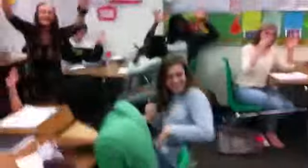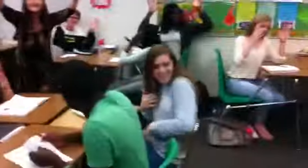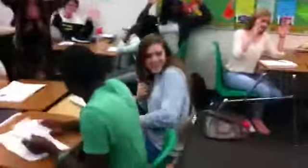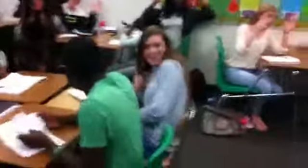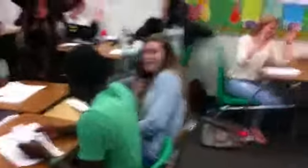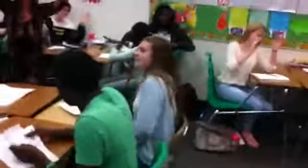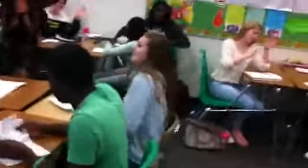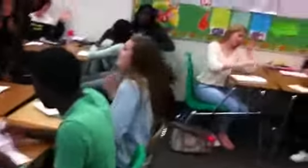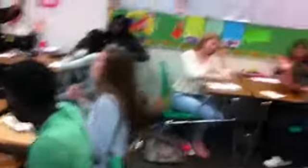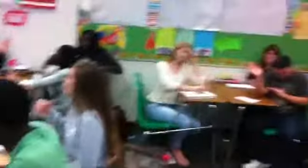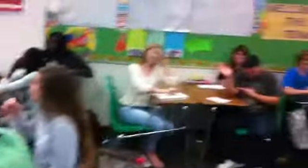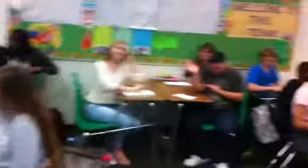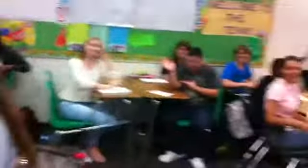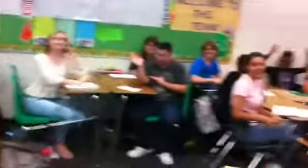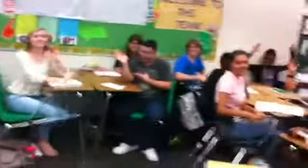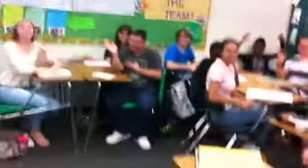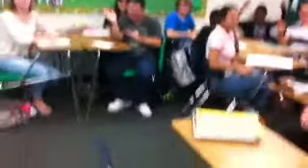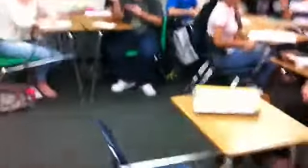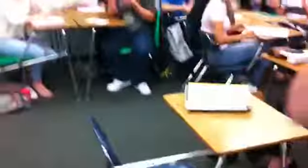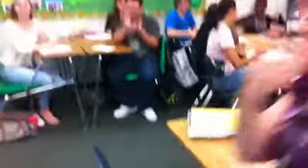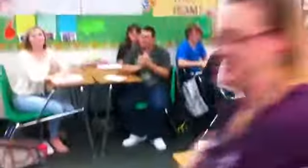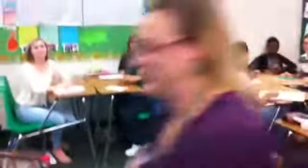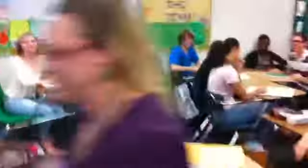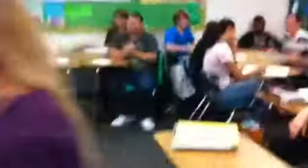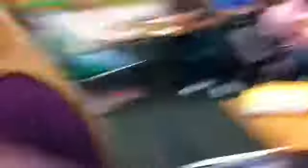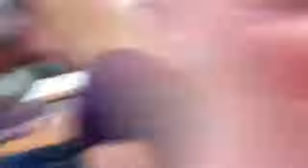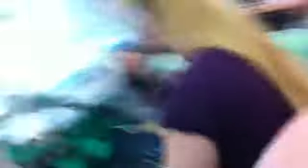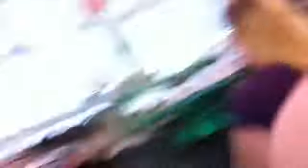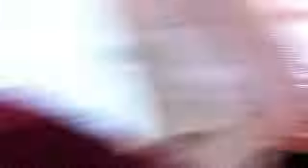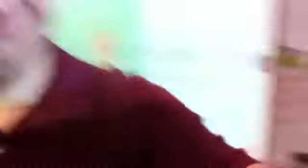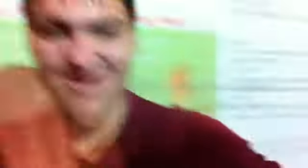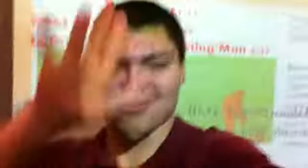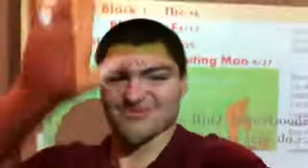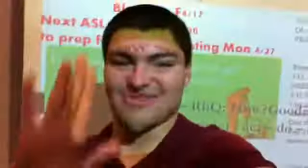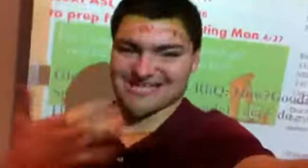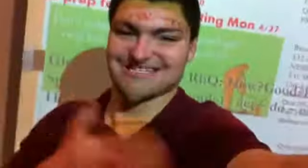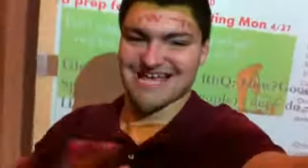loud. Thank you. Awesome. Thank you very much. Thank you. Good job. Okay.